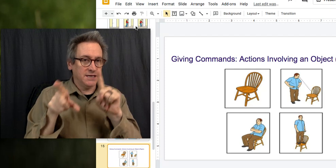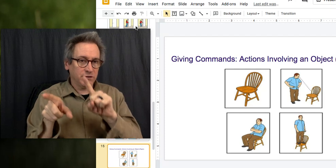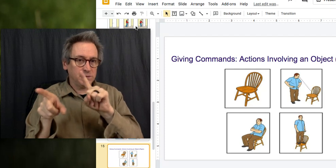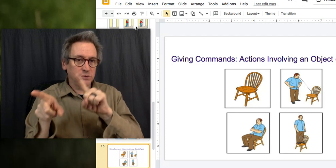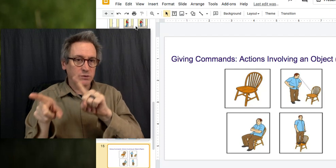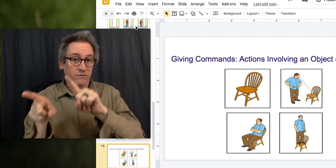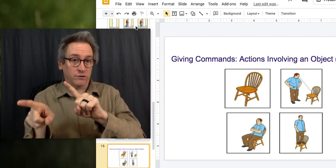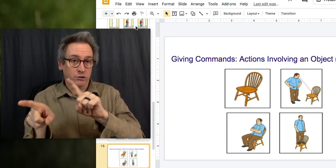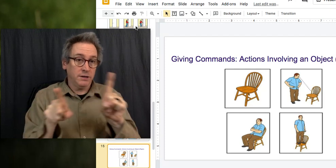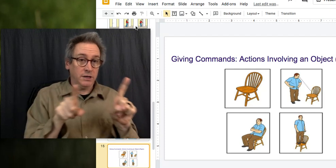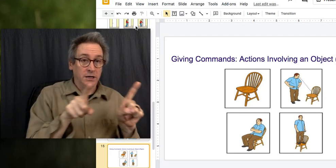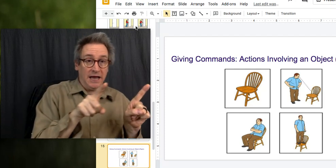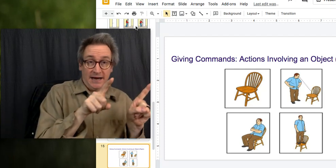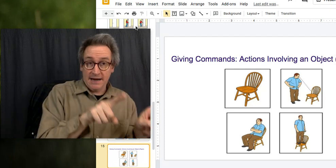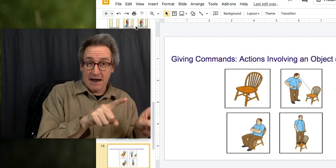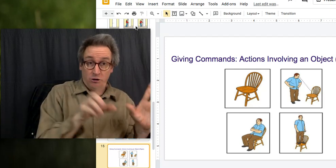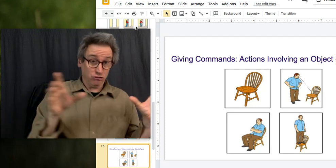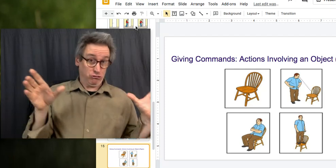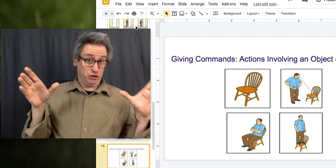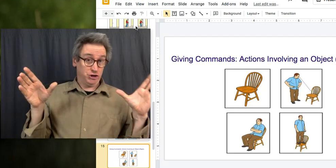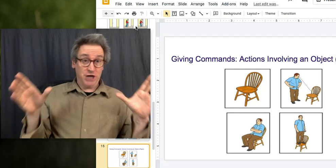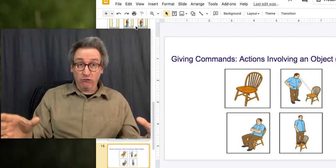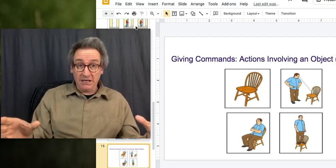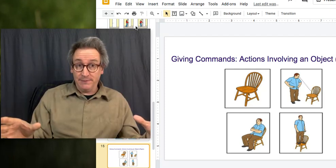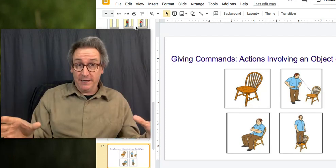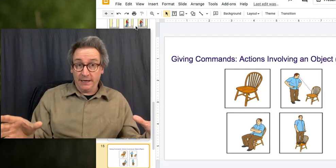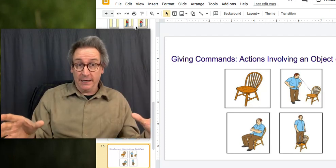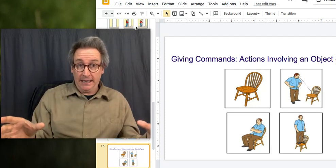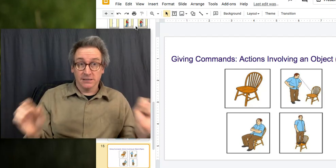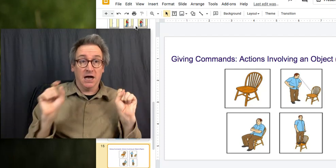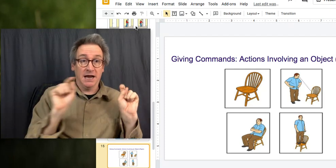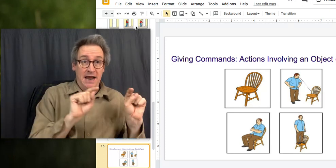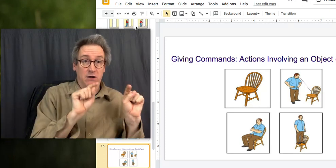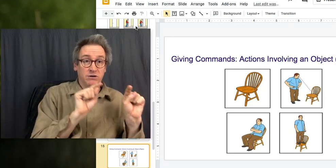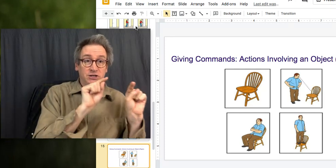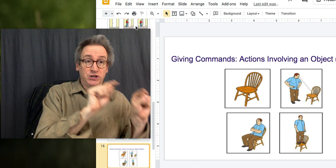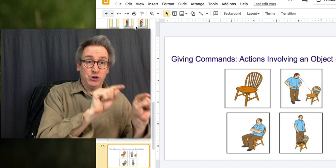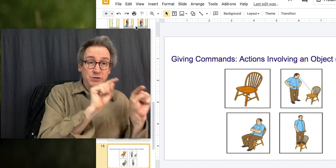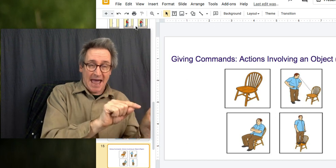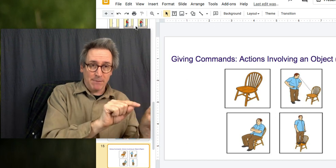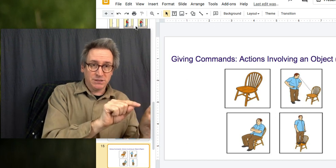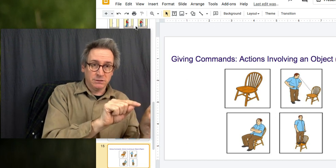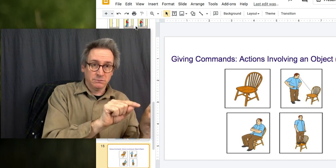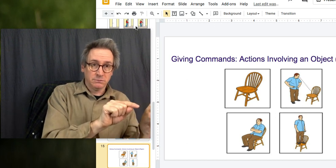The difference between a verb and a noun, generally speaking, is a noun does